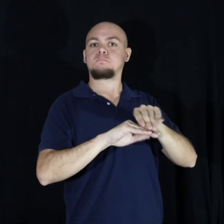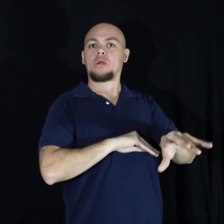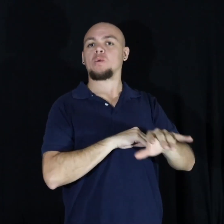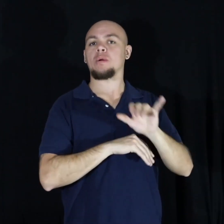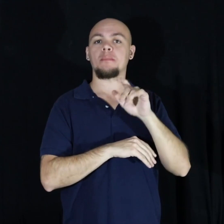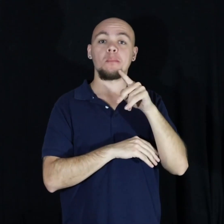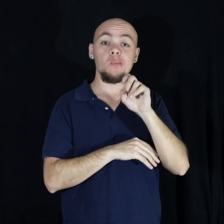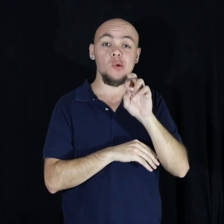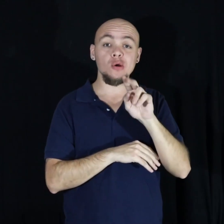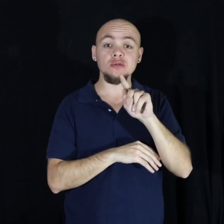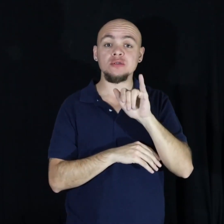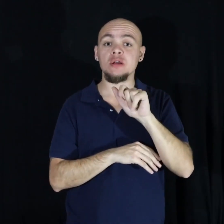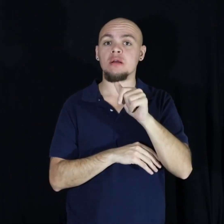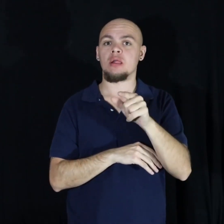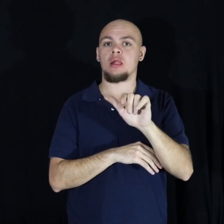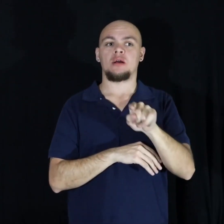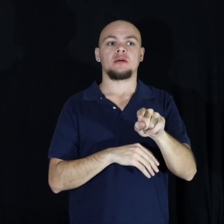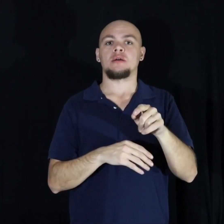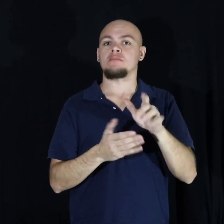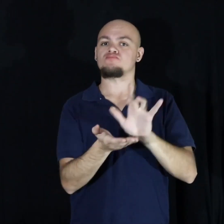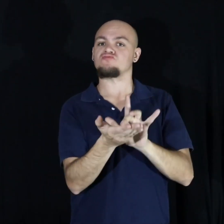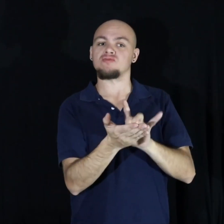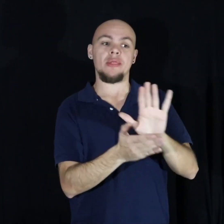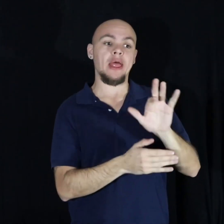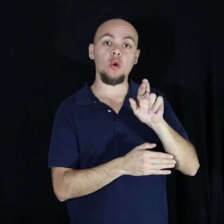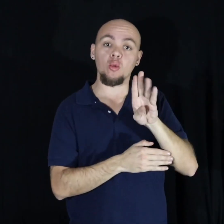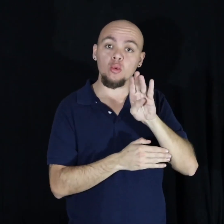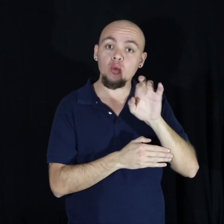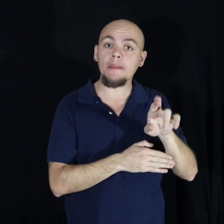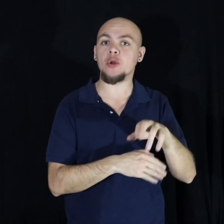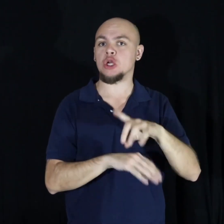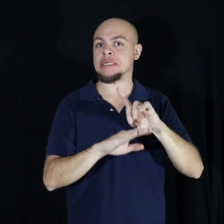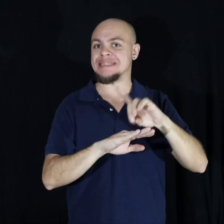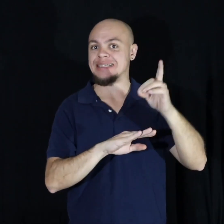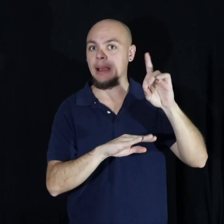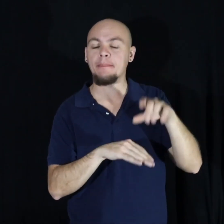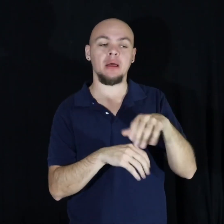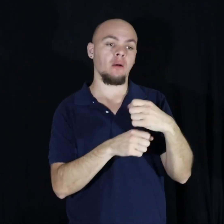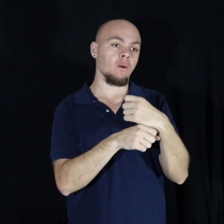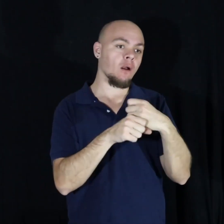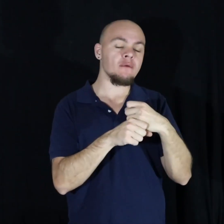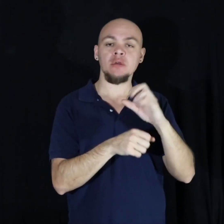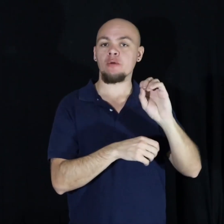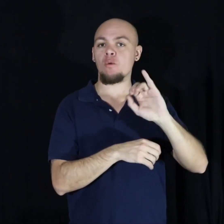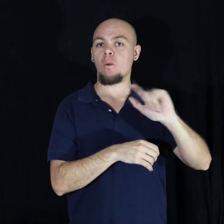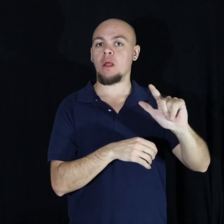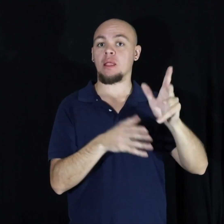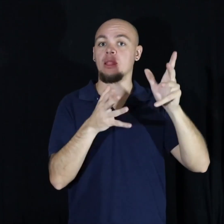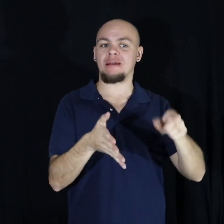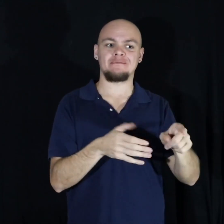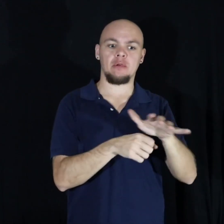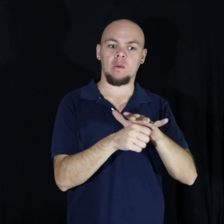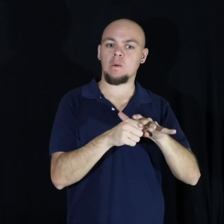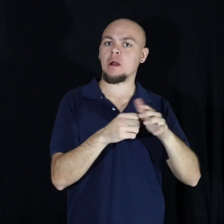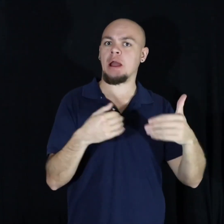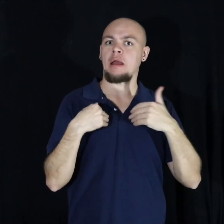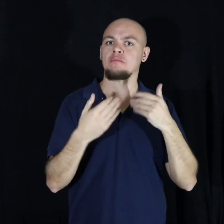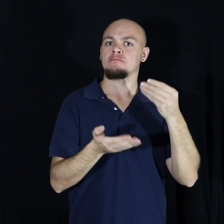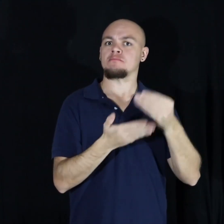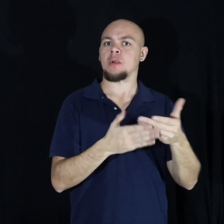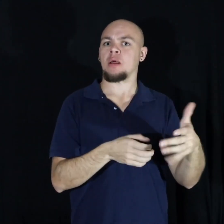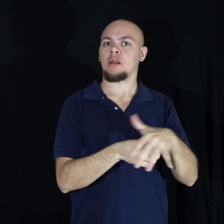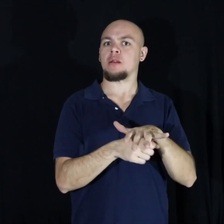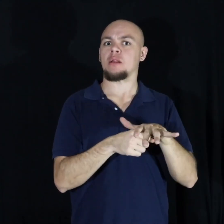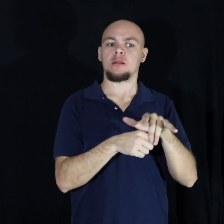Portugal exploited Angola's rubber, diamond, coffee, and oils, which left locals with no source of income,